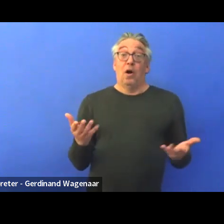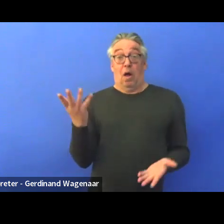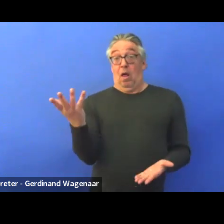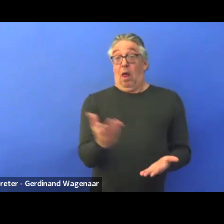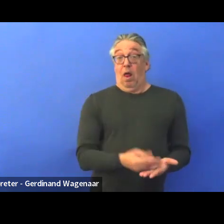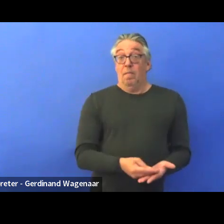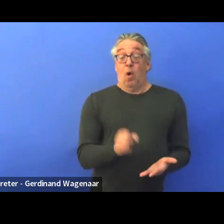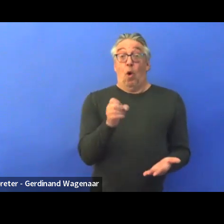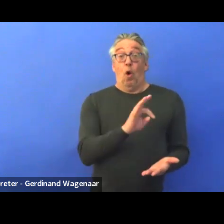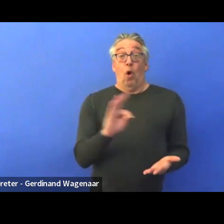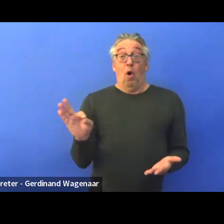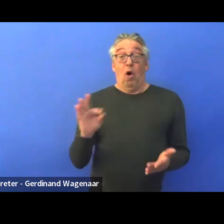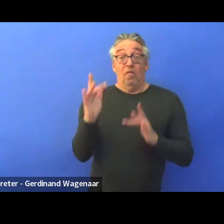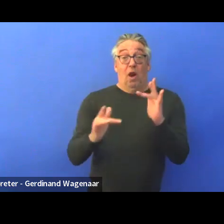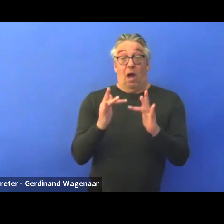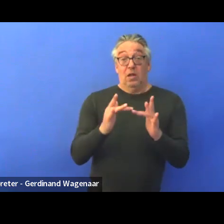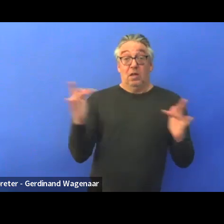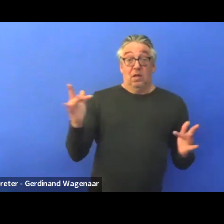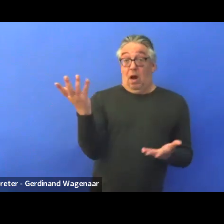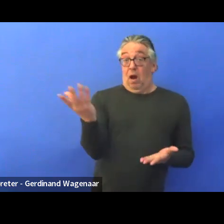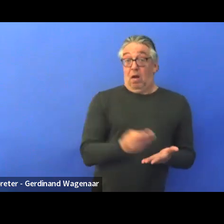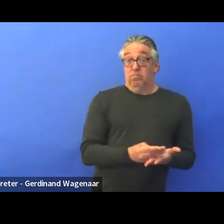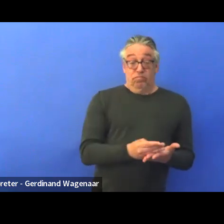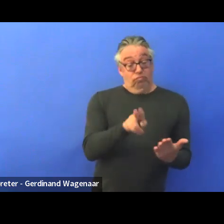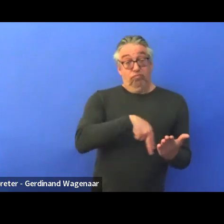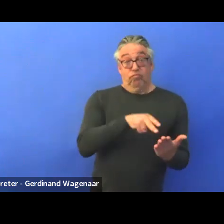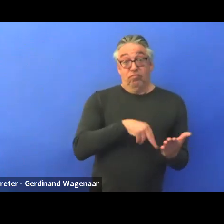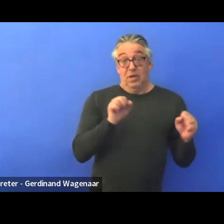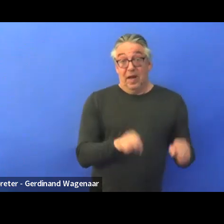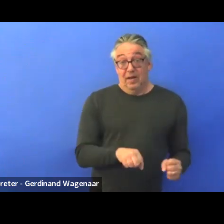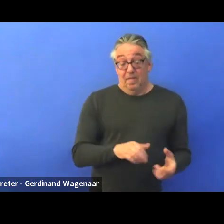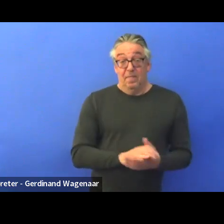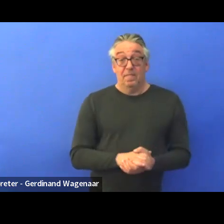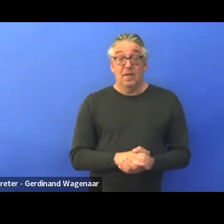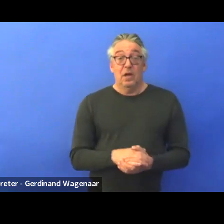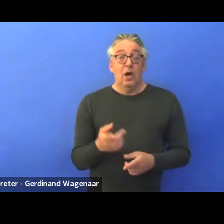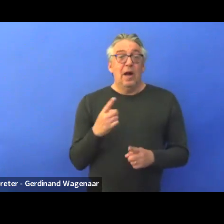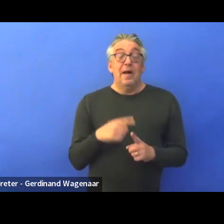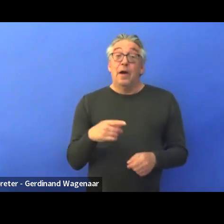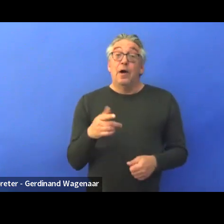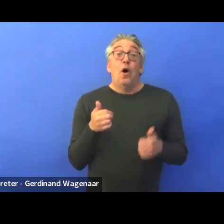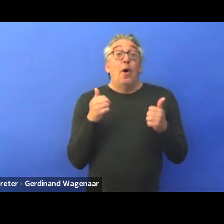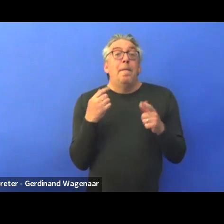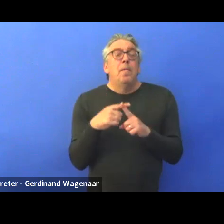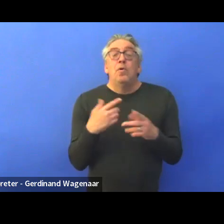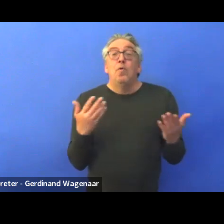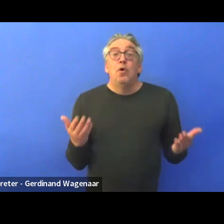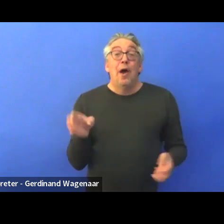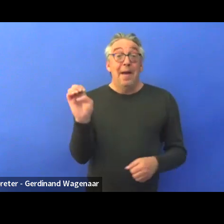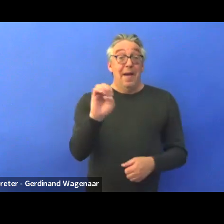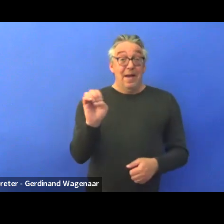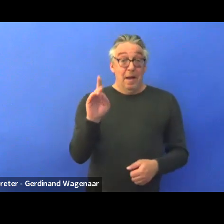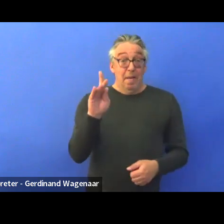have a connection. And the great news is by using the EPUB format, they are built on